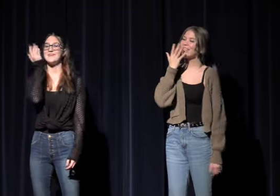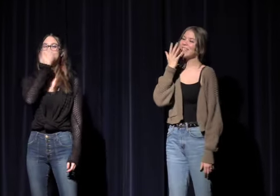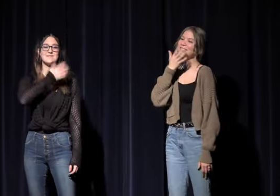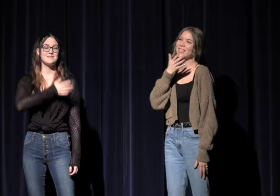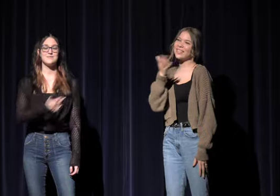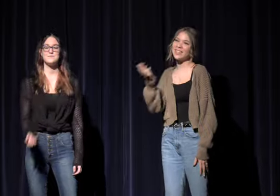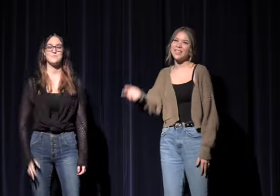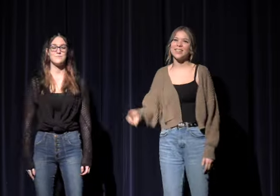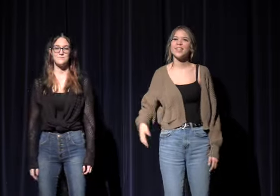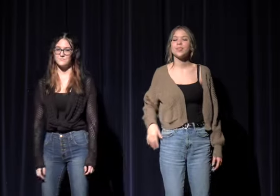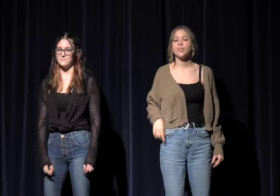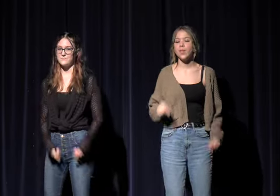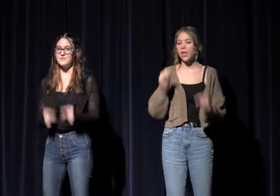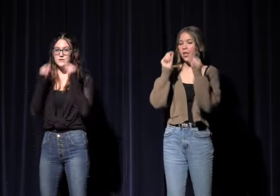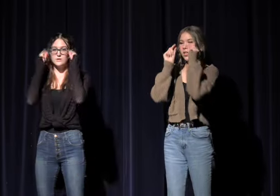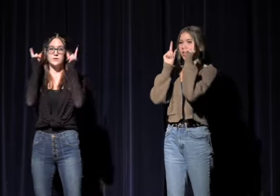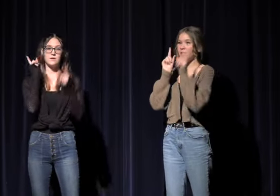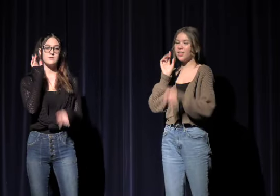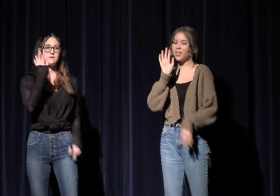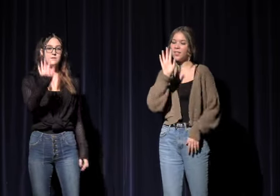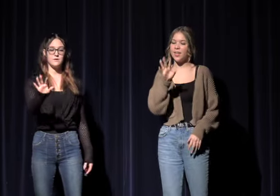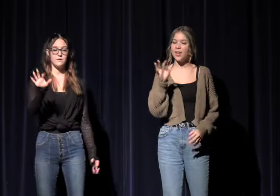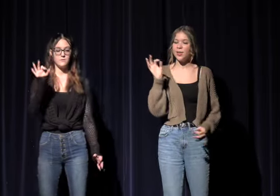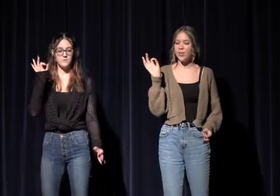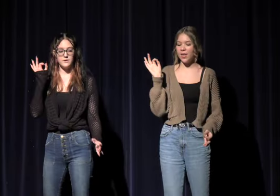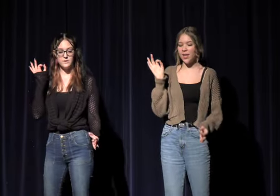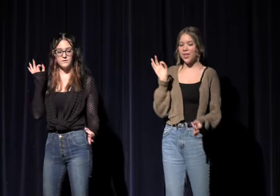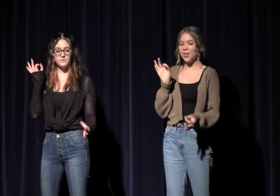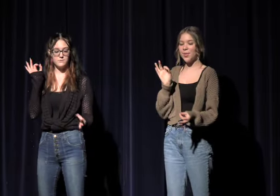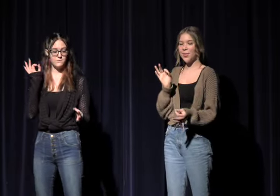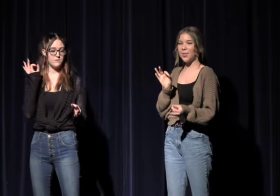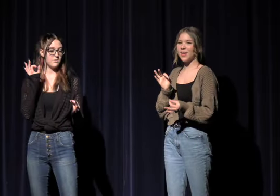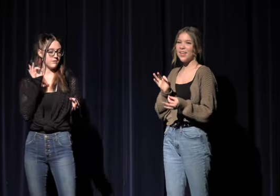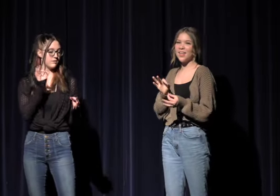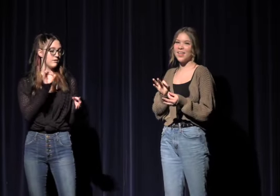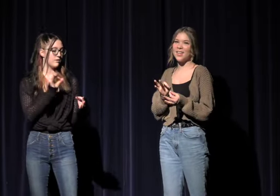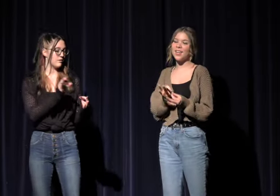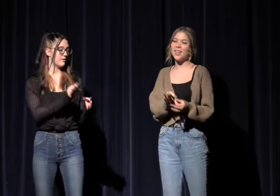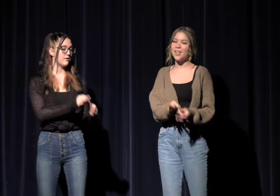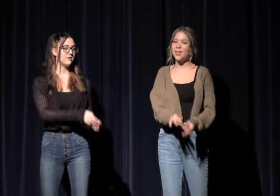Just the way you are And